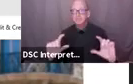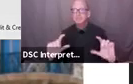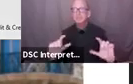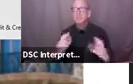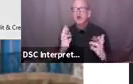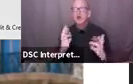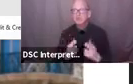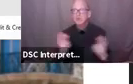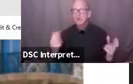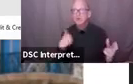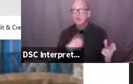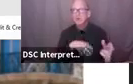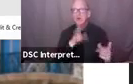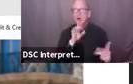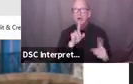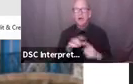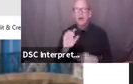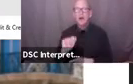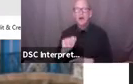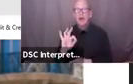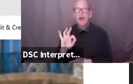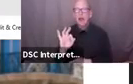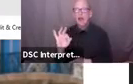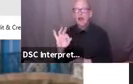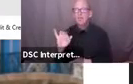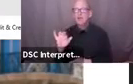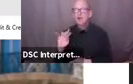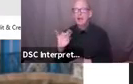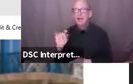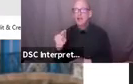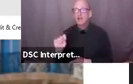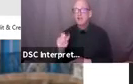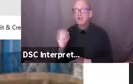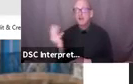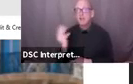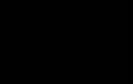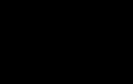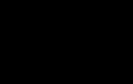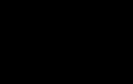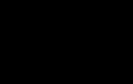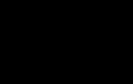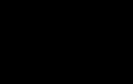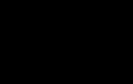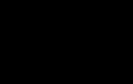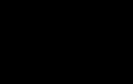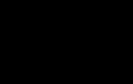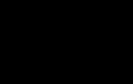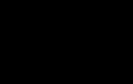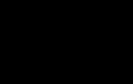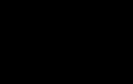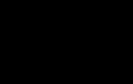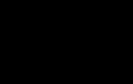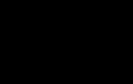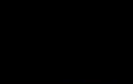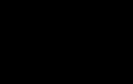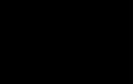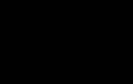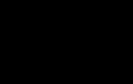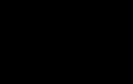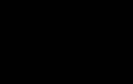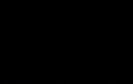about. Affirmations is a place that is open Monday through Saturday, 9 to 9, 248. You can see